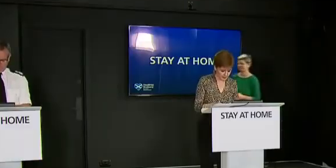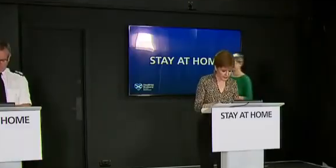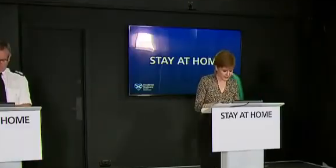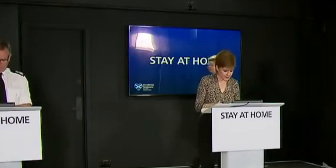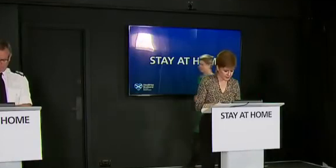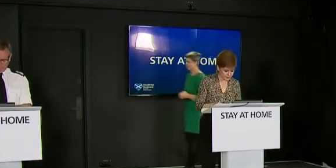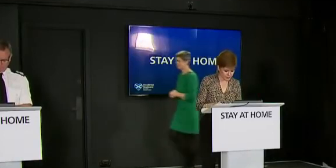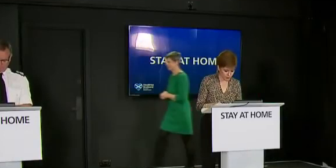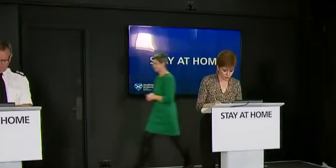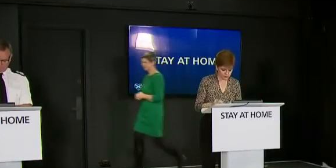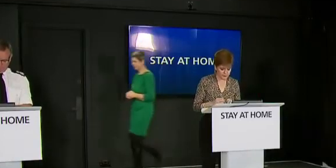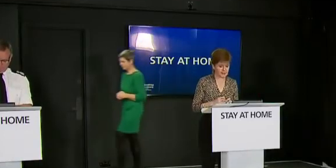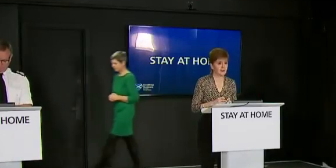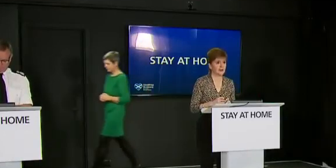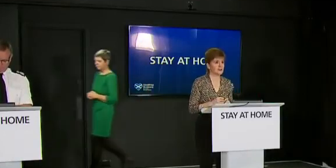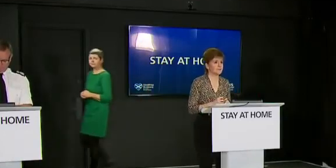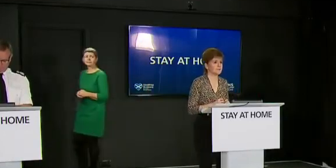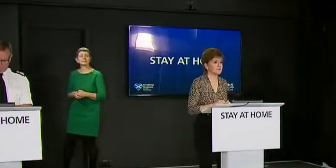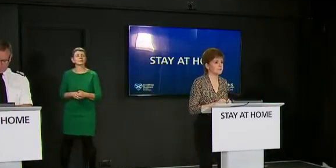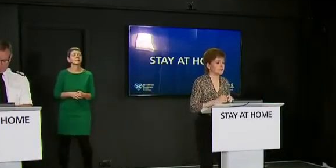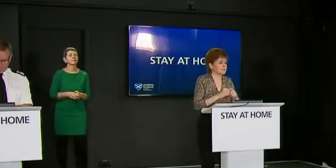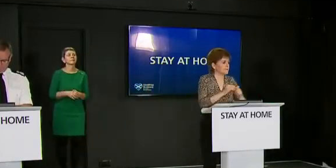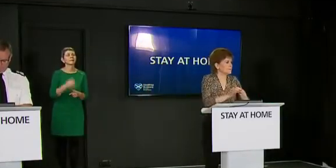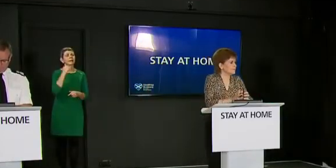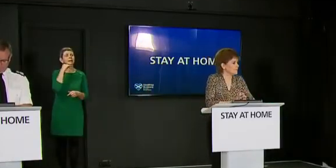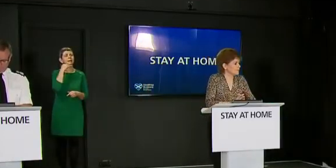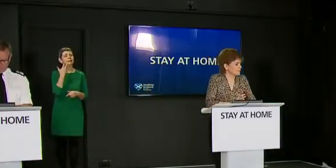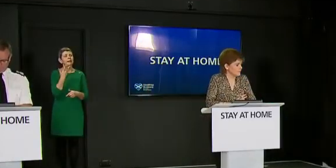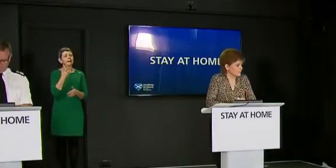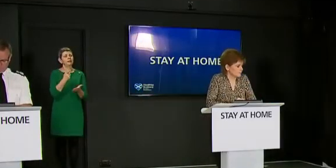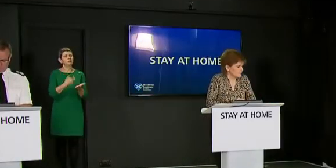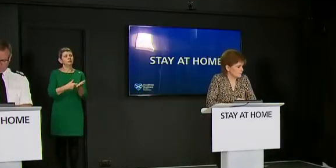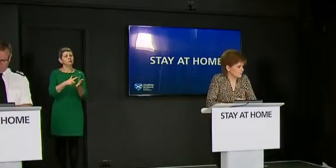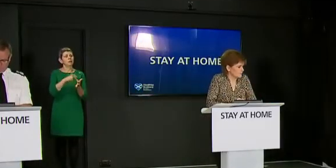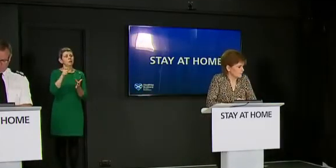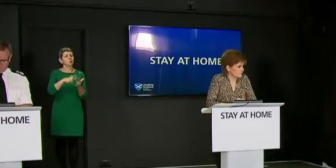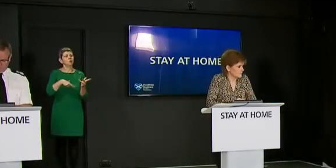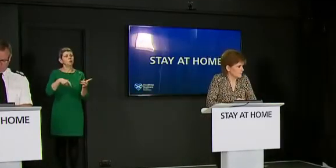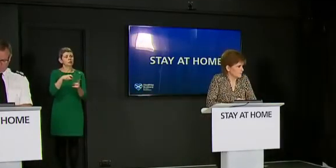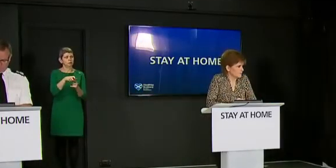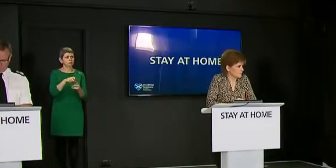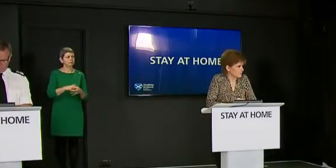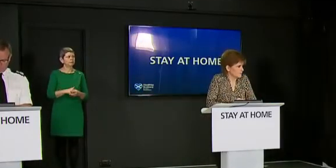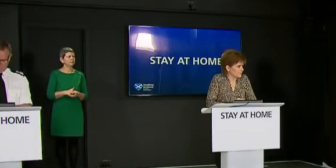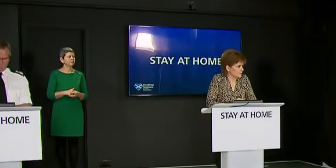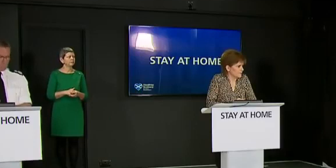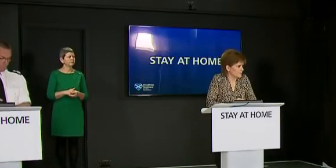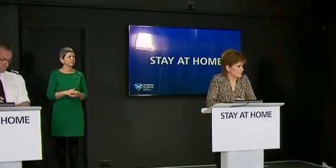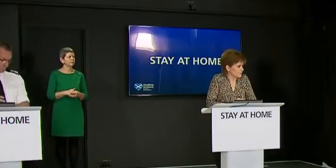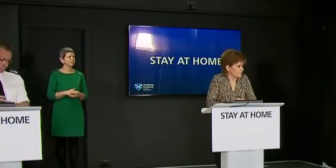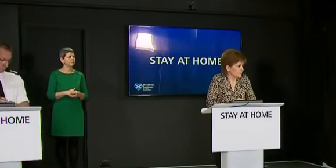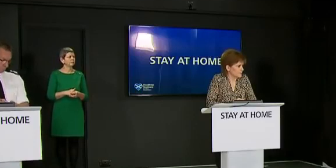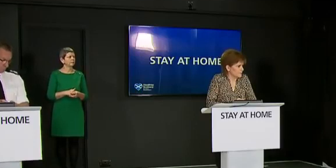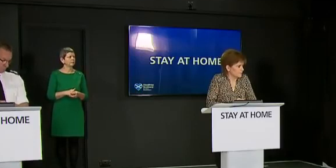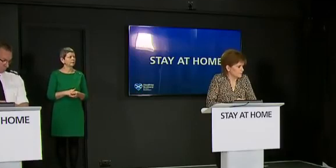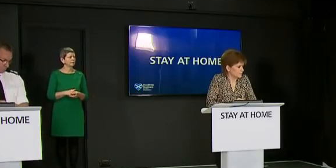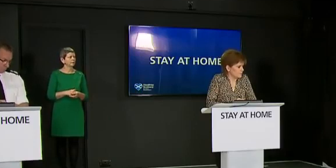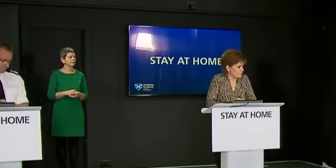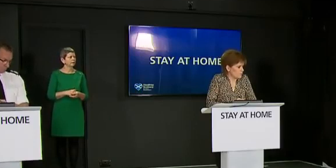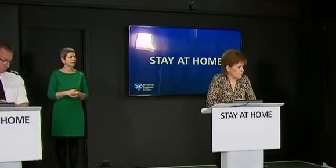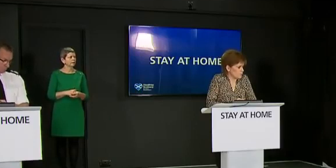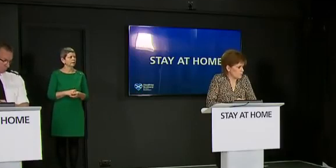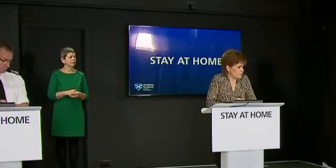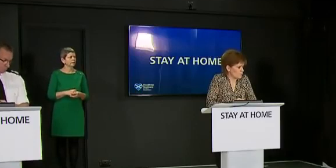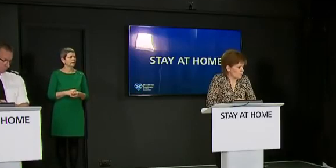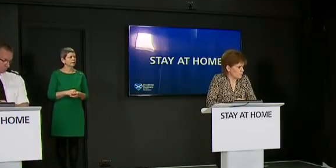last question today is from Chris McCall from the Daily Record Hi good afternoon First Minister earlier on you